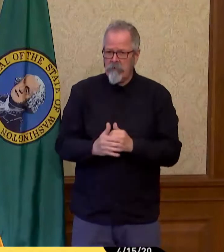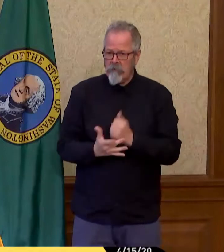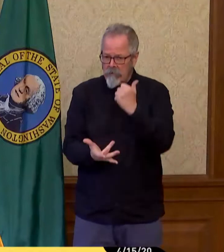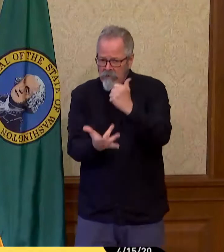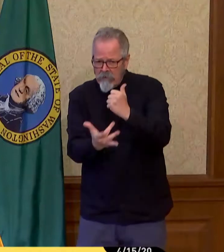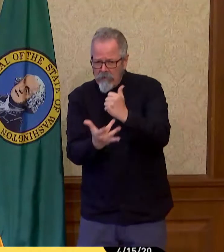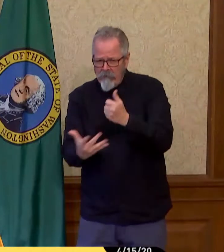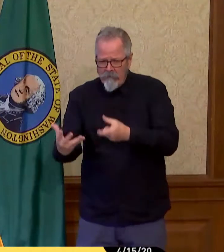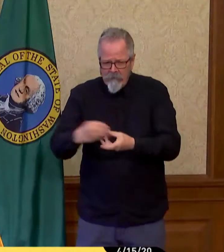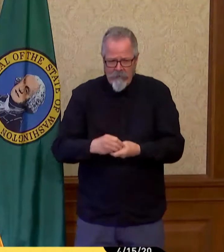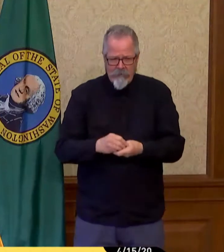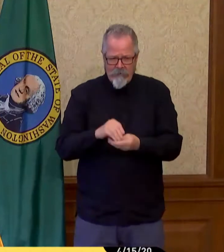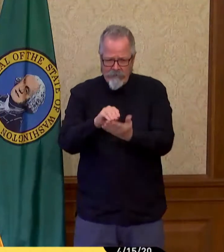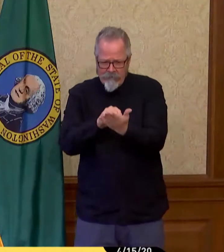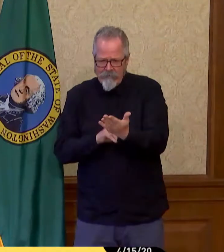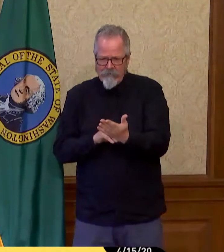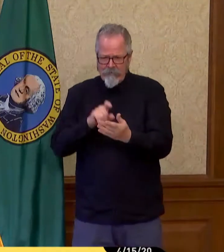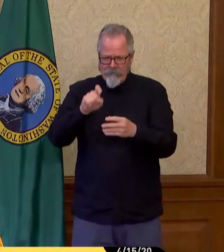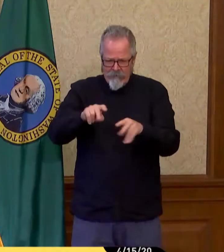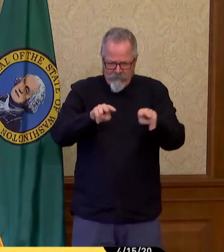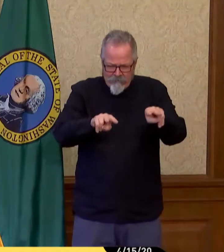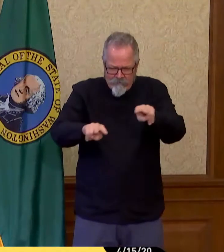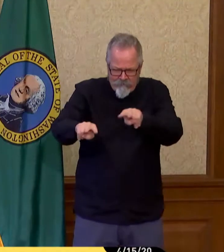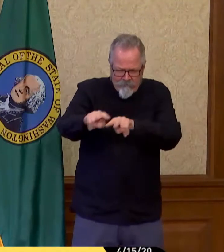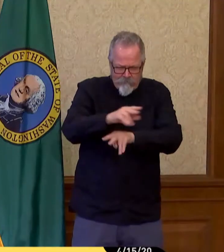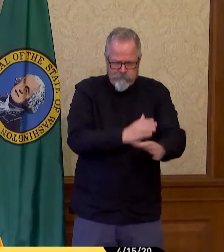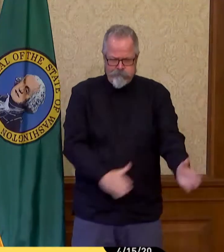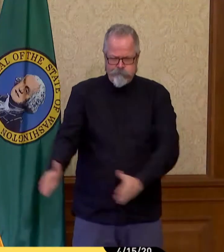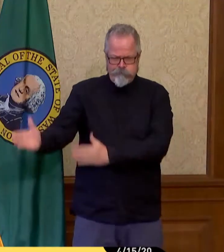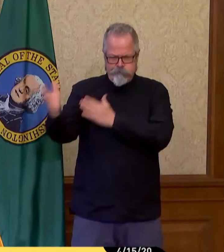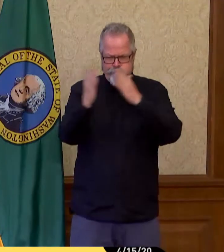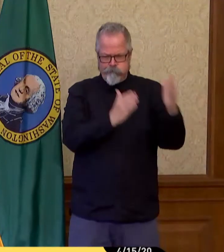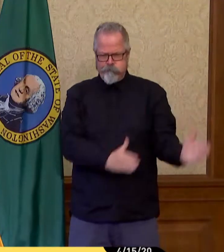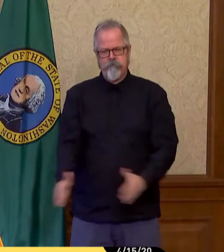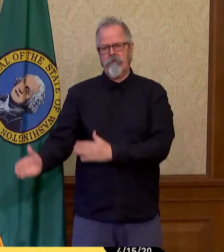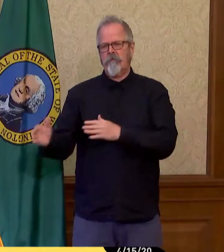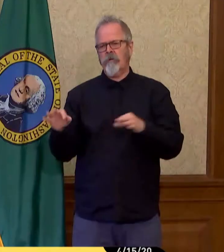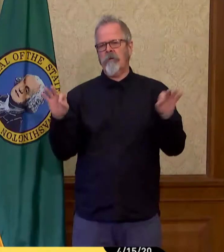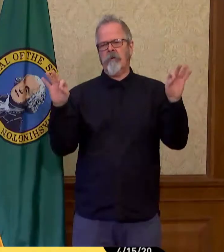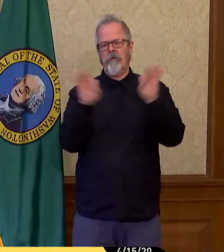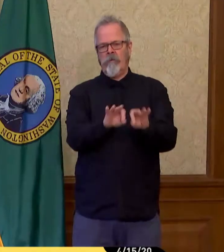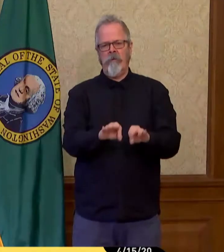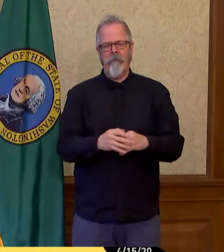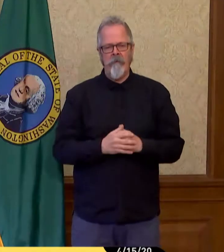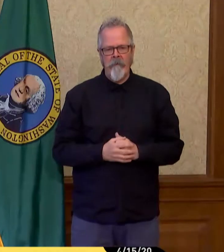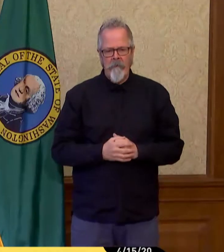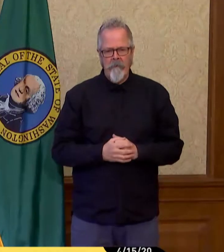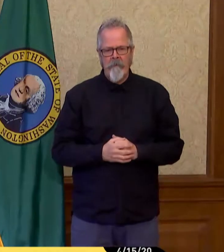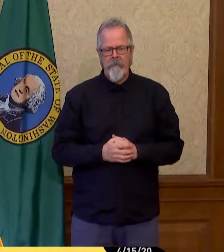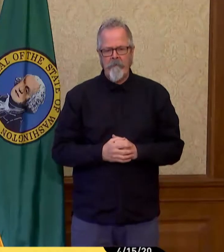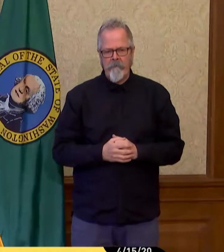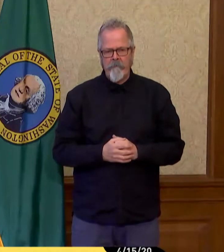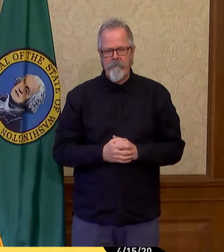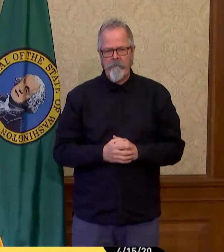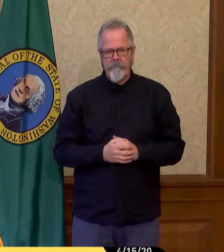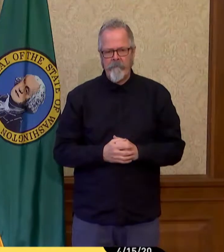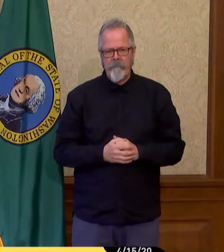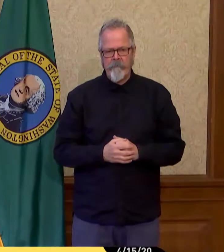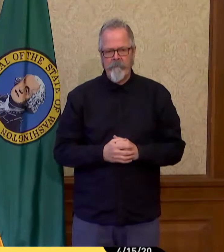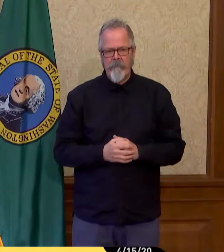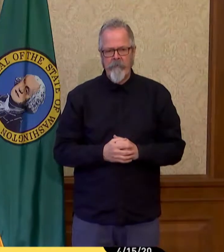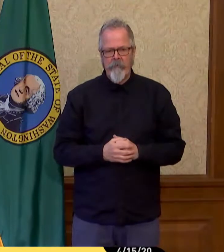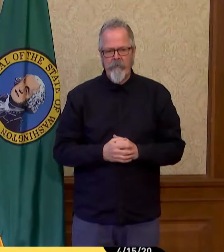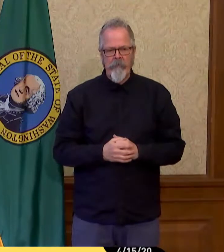transition, we have to have both success of our social distancing we now are involved in to drive the numbers